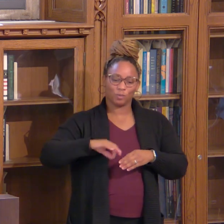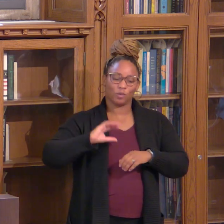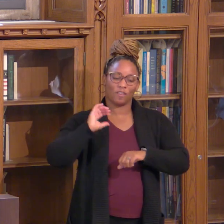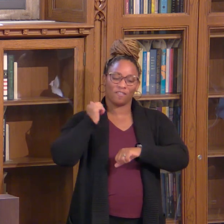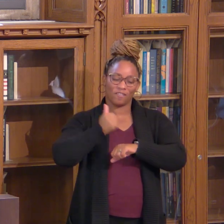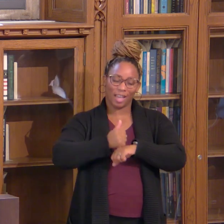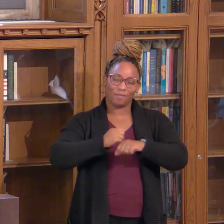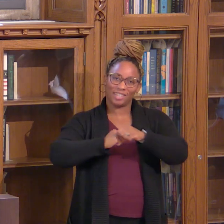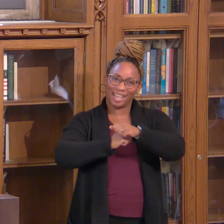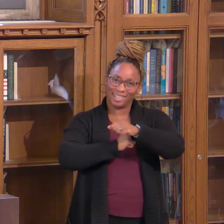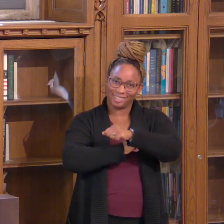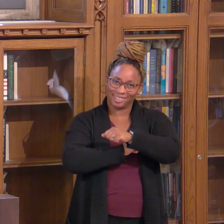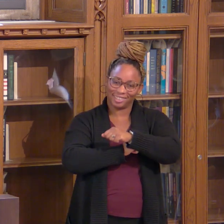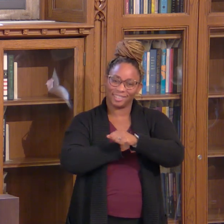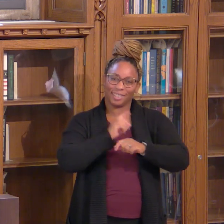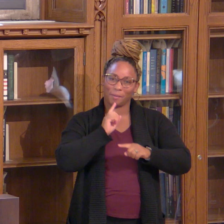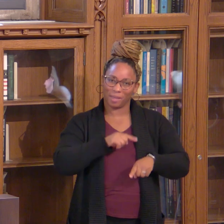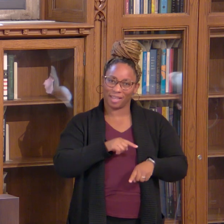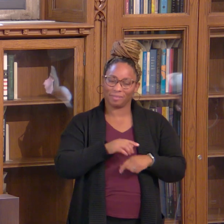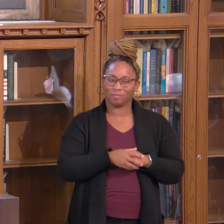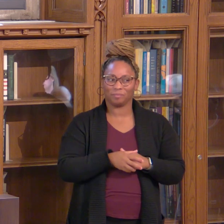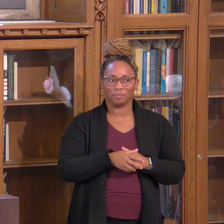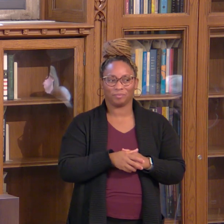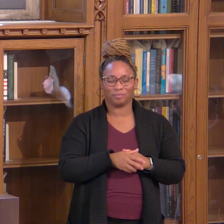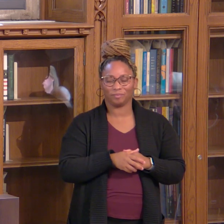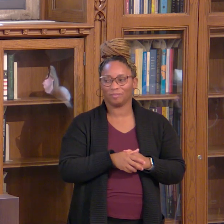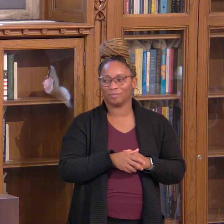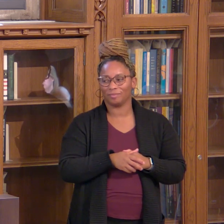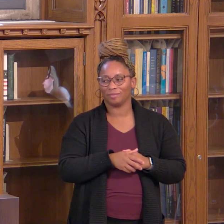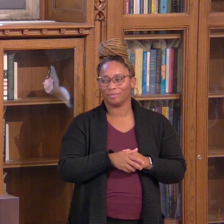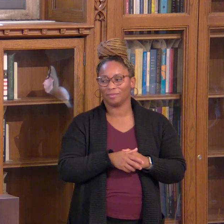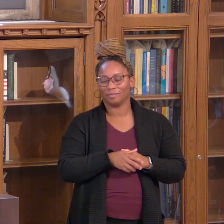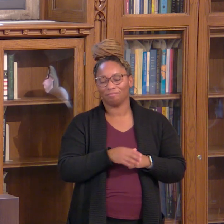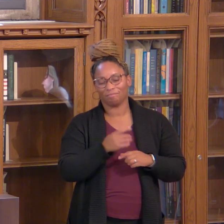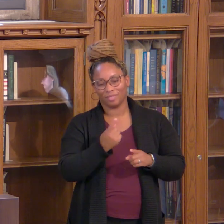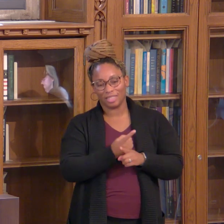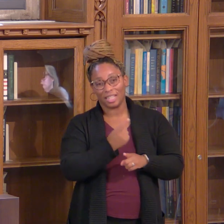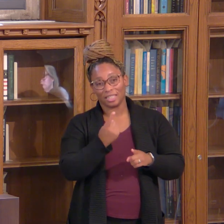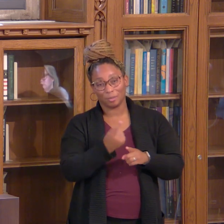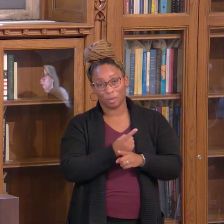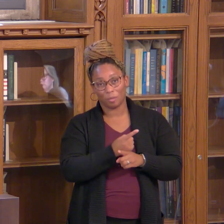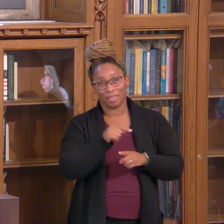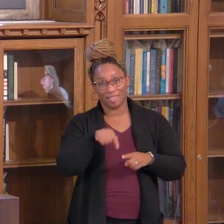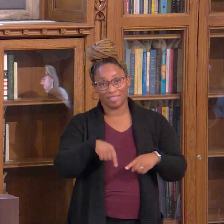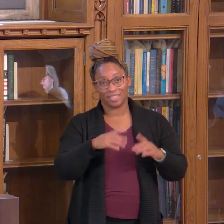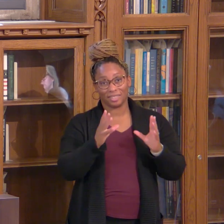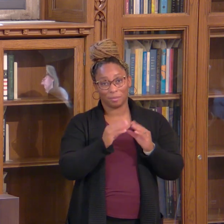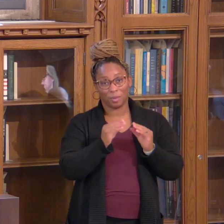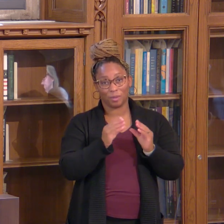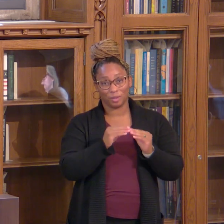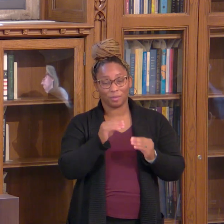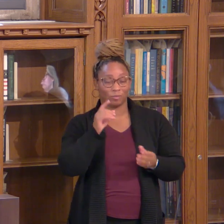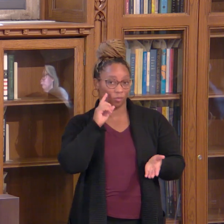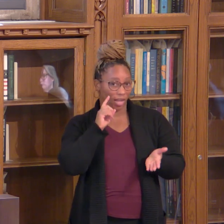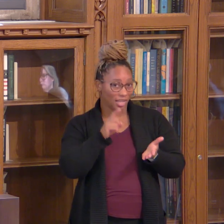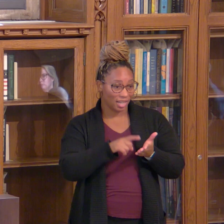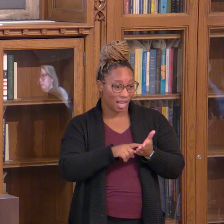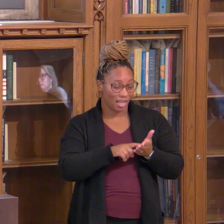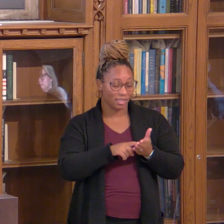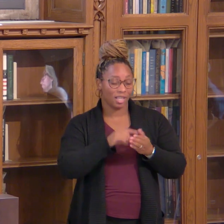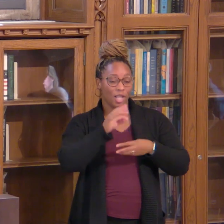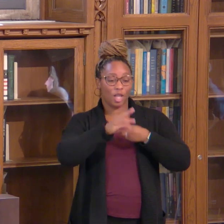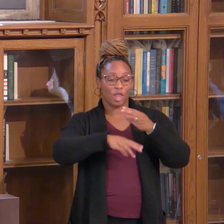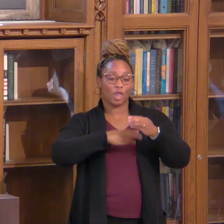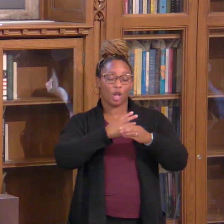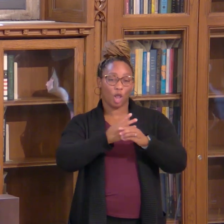command of the subject matter it is appropriate that this imposium recognizes the global